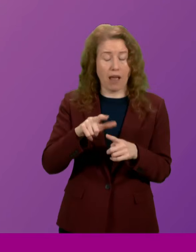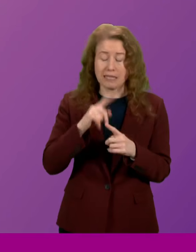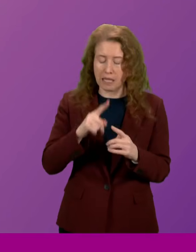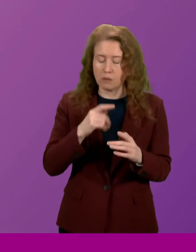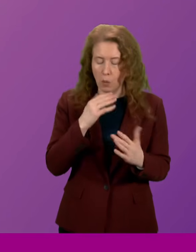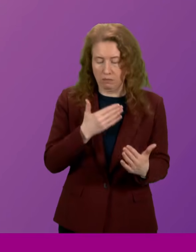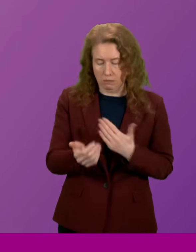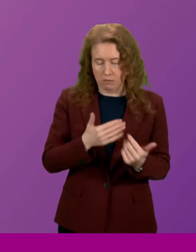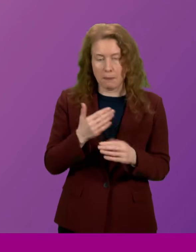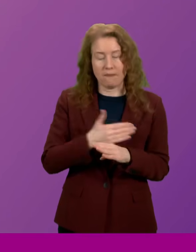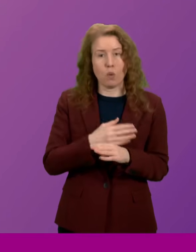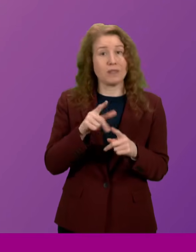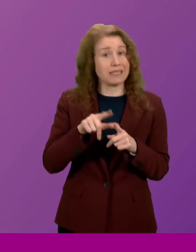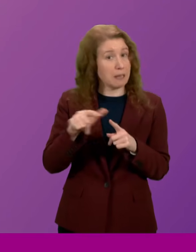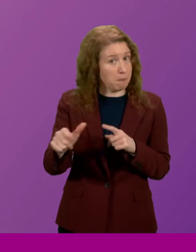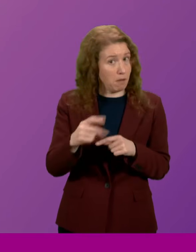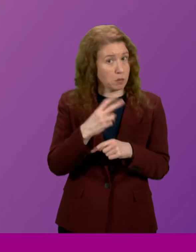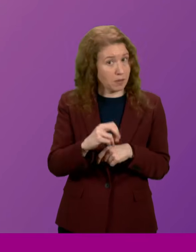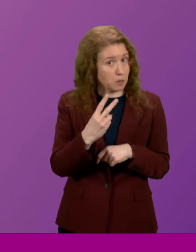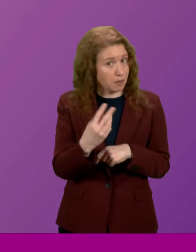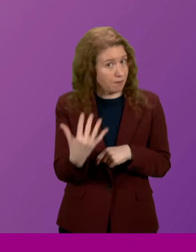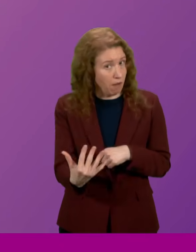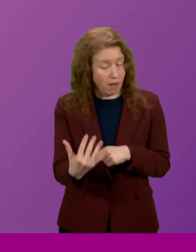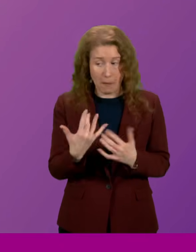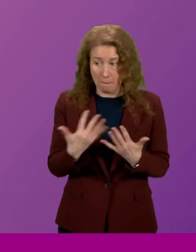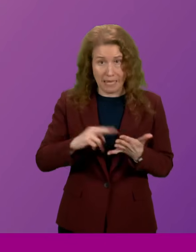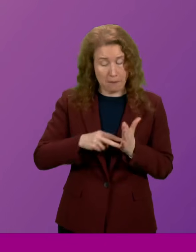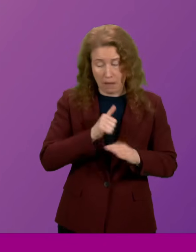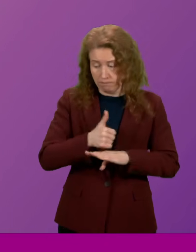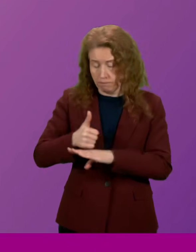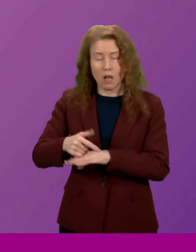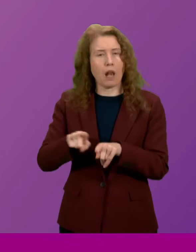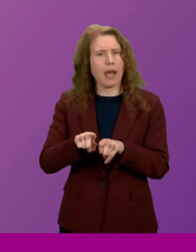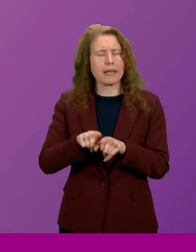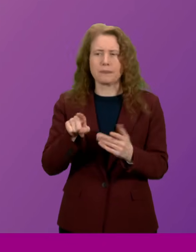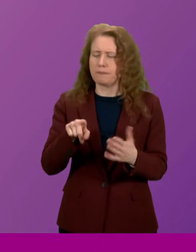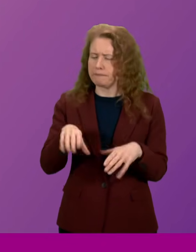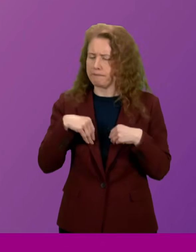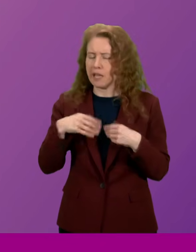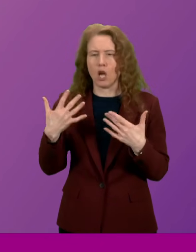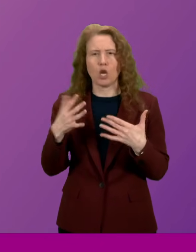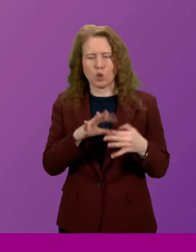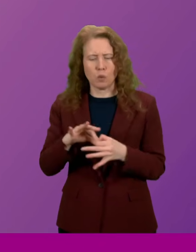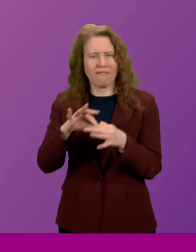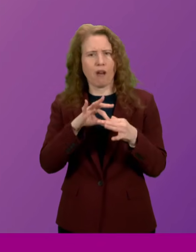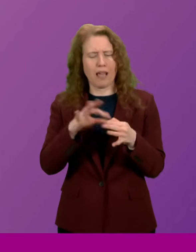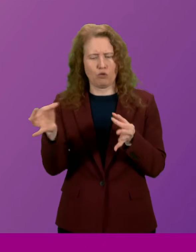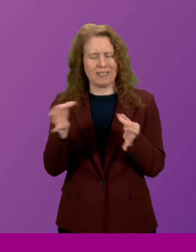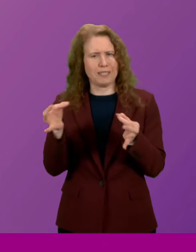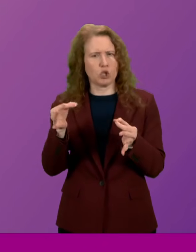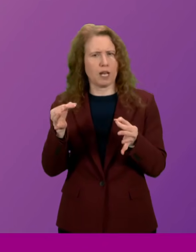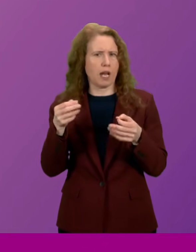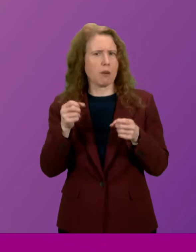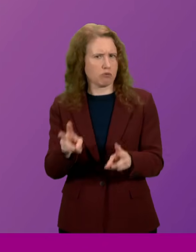December 2025, with many plans already in place, including the adoption of a unified strategic approach in